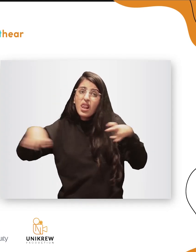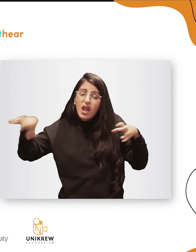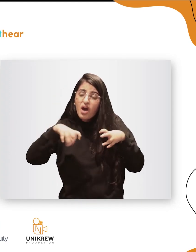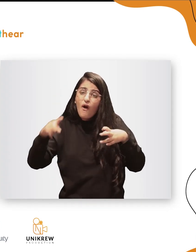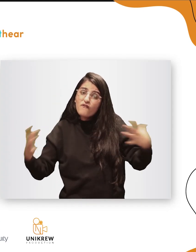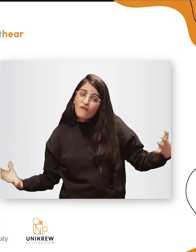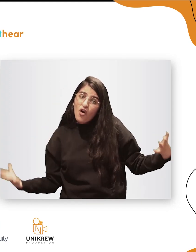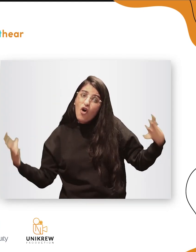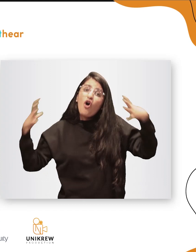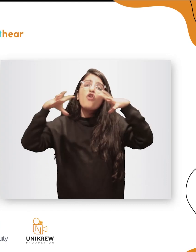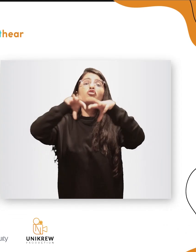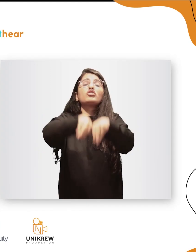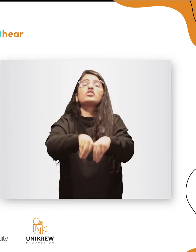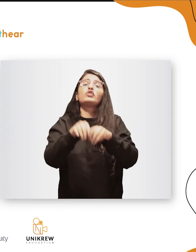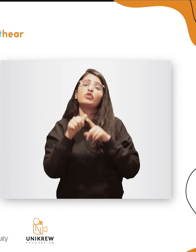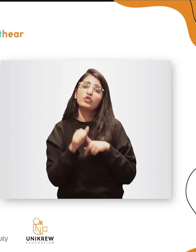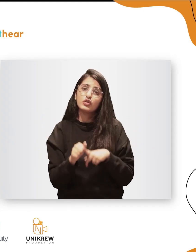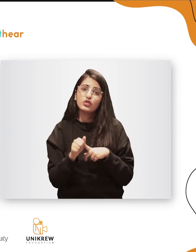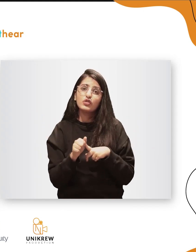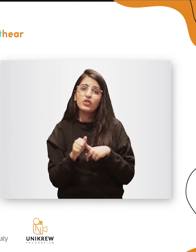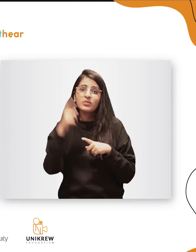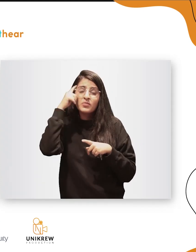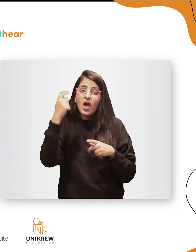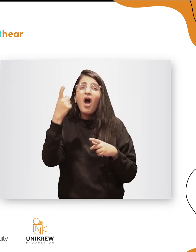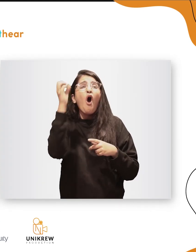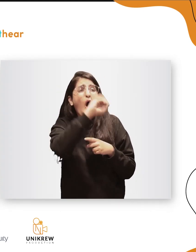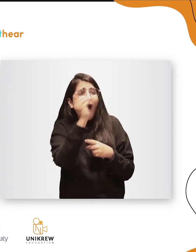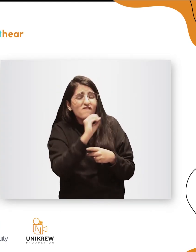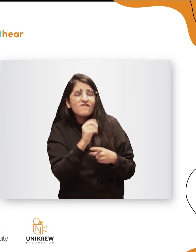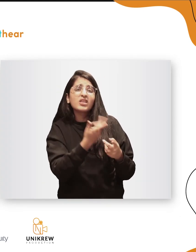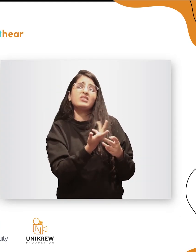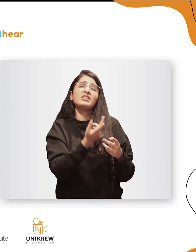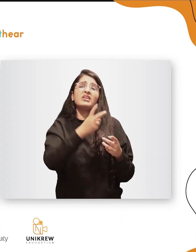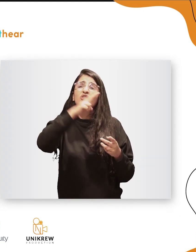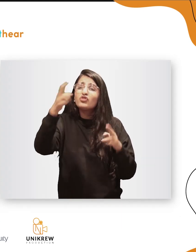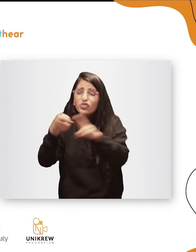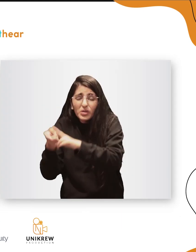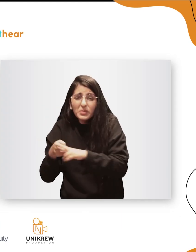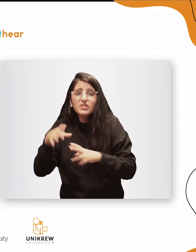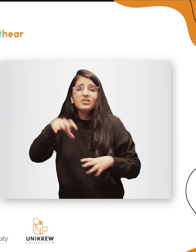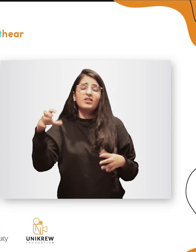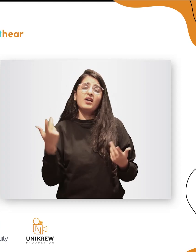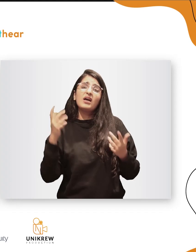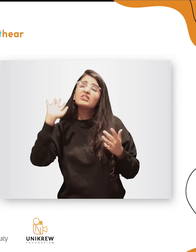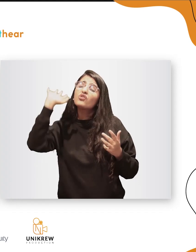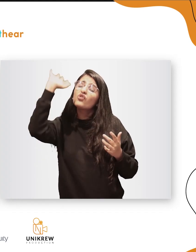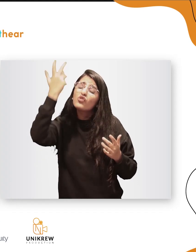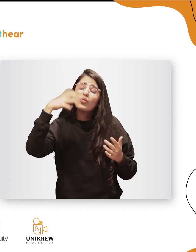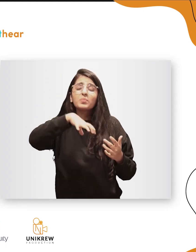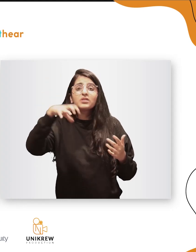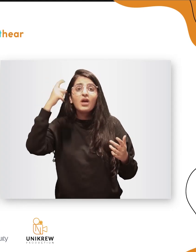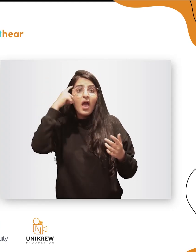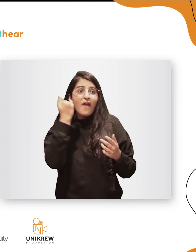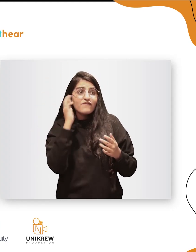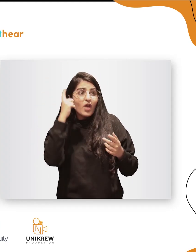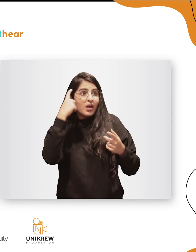who to be more involved in society, whether it's our workplaces, whether it's our communities.